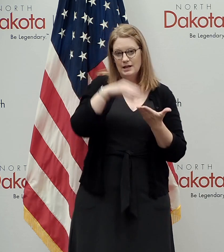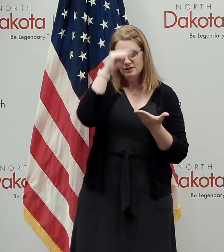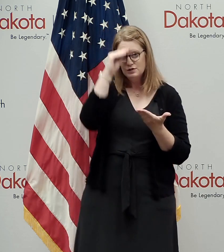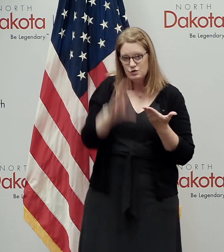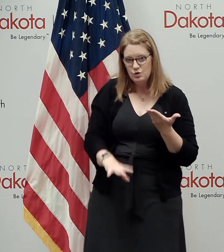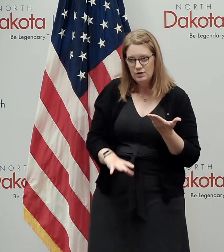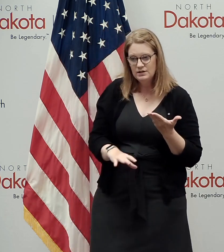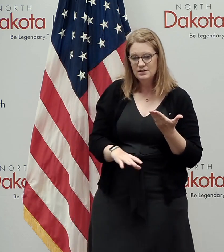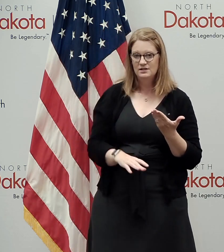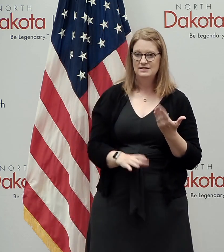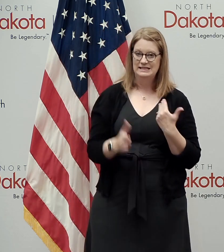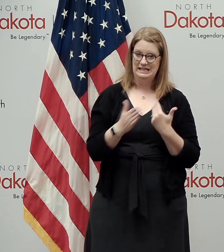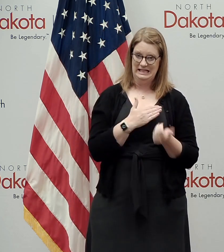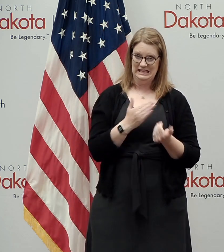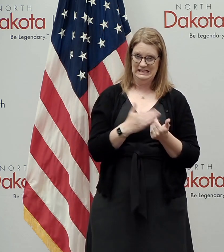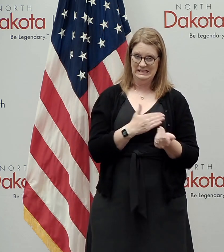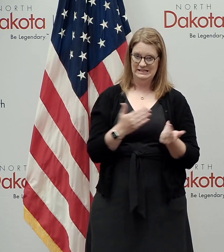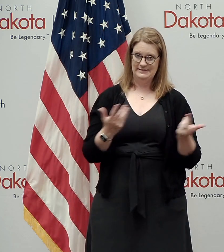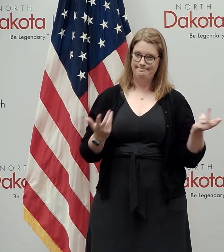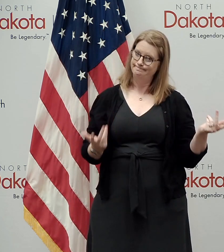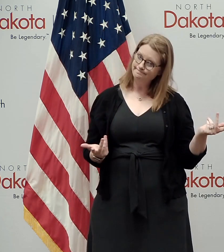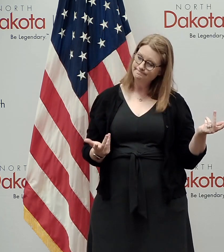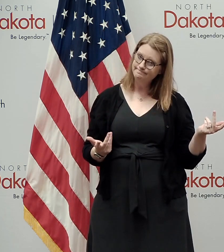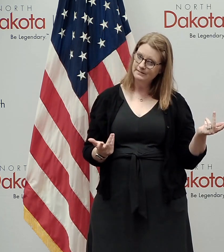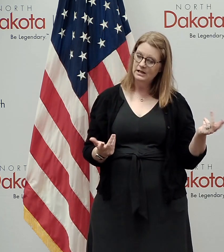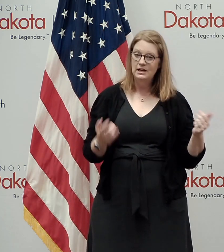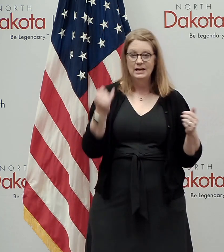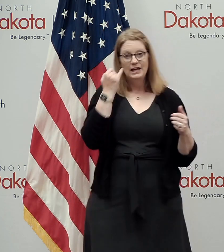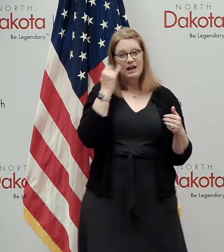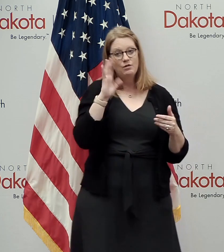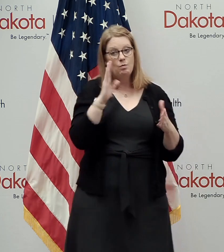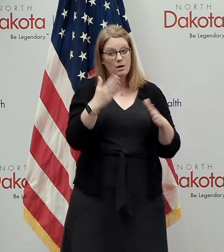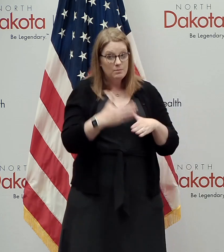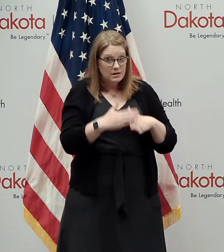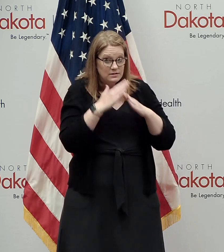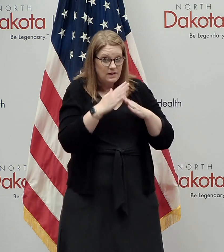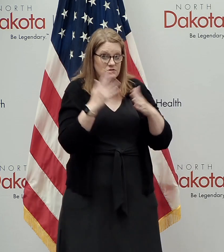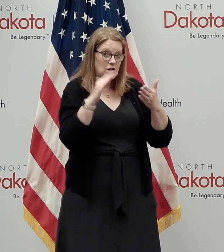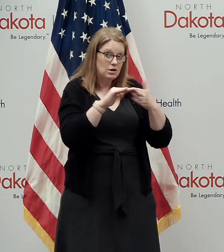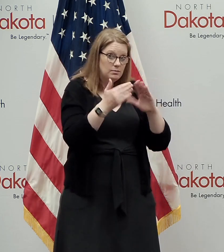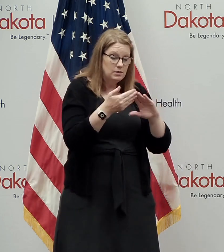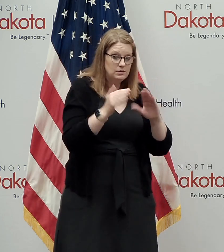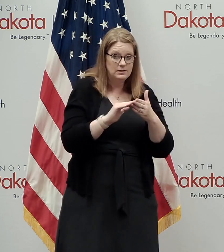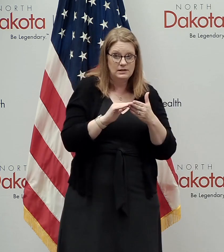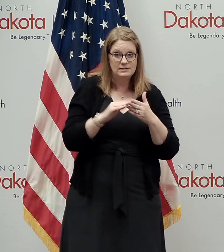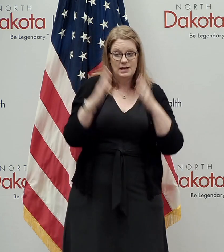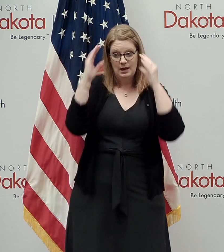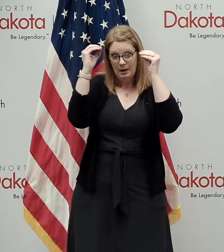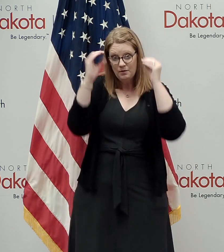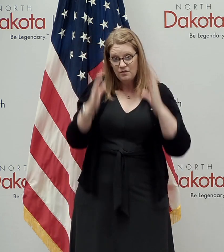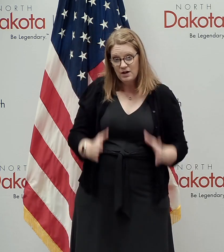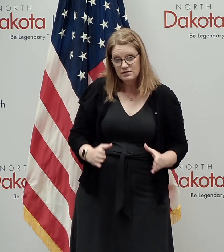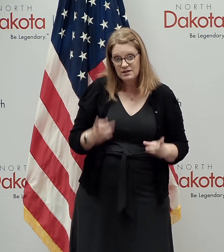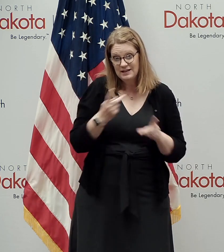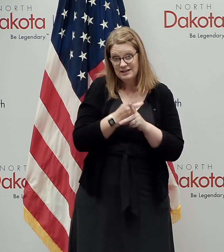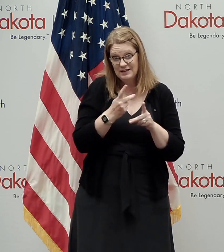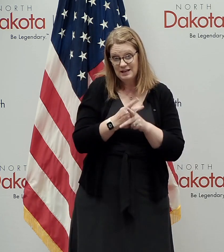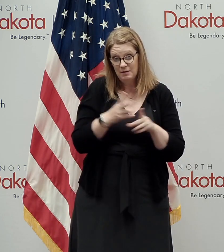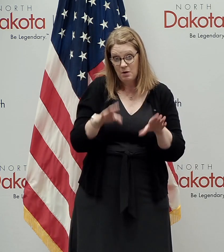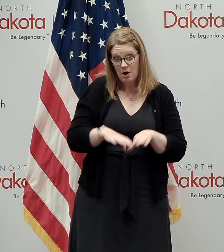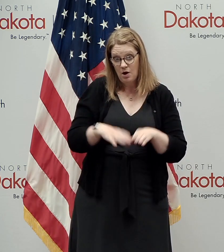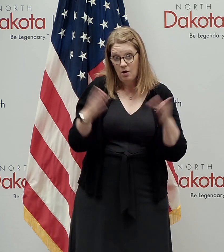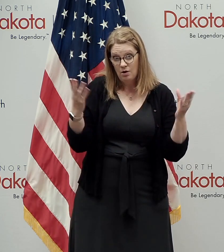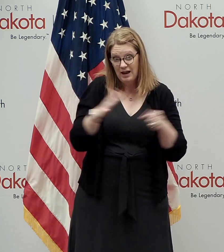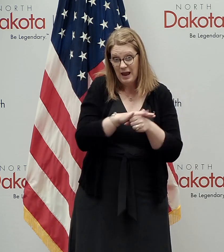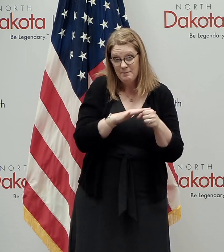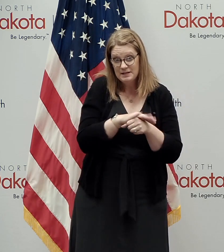most convenient thing to do, but if it will protect our communities and professors and keep our campuses open and in person,